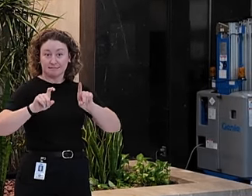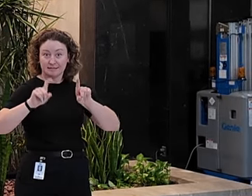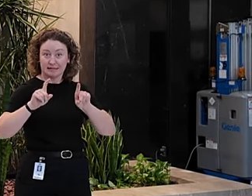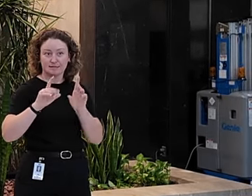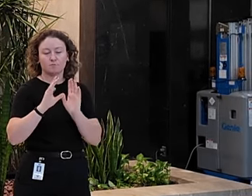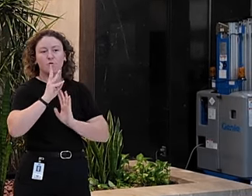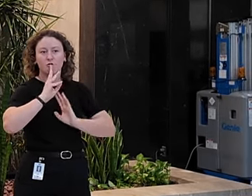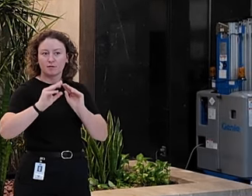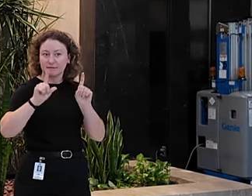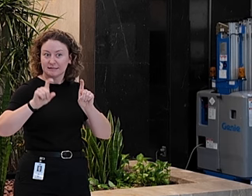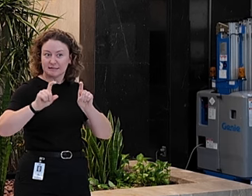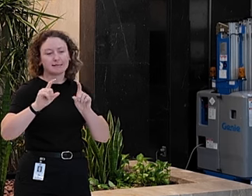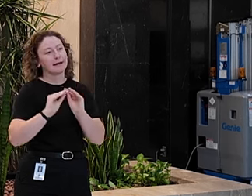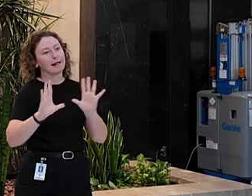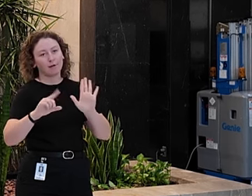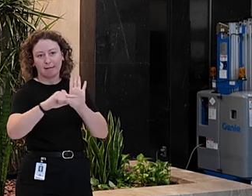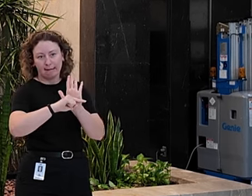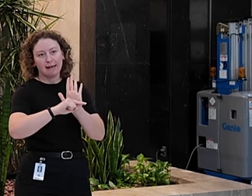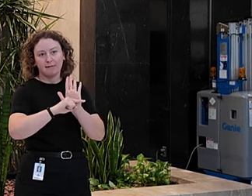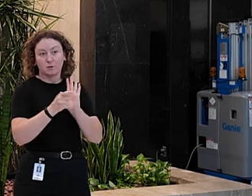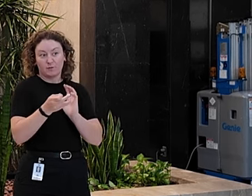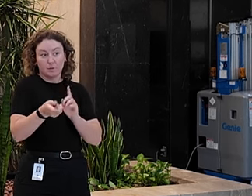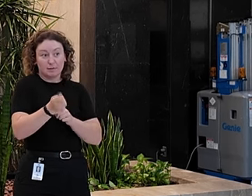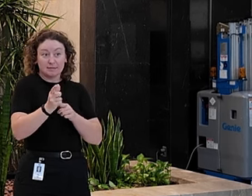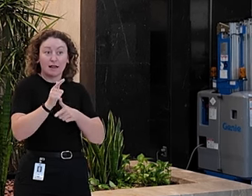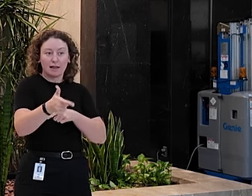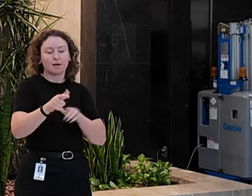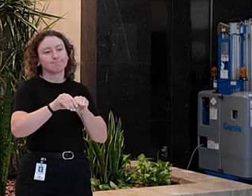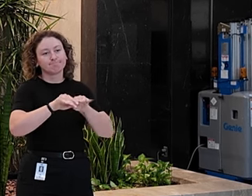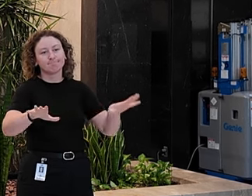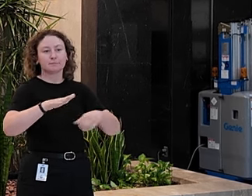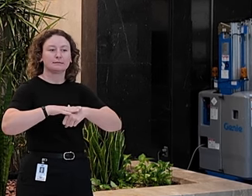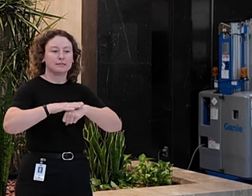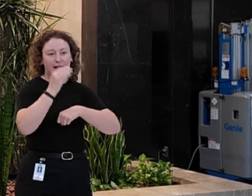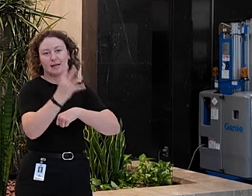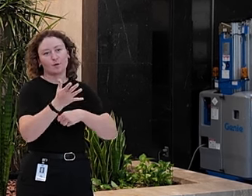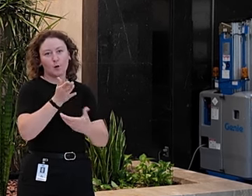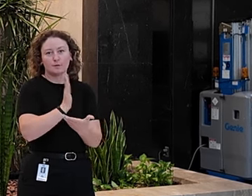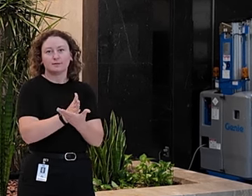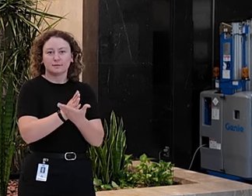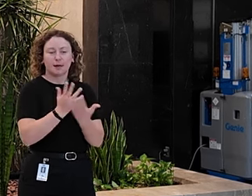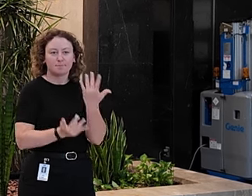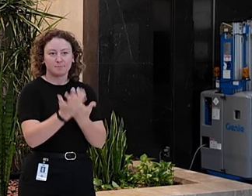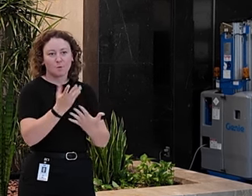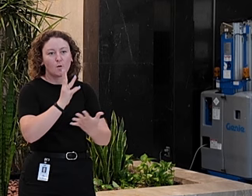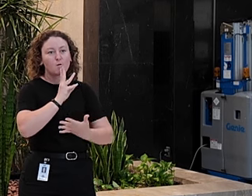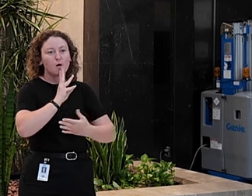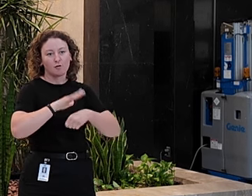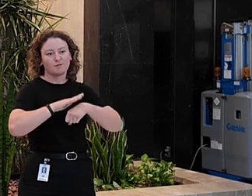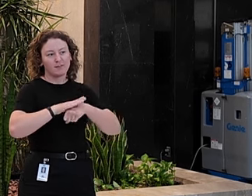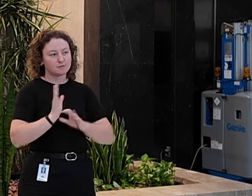was cleared, tested negative, and so minutes after that, we issued a media advisory and a Richmond Ready alert stating that the boiled water advisory